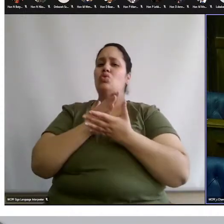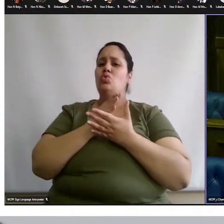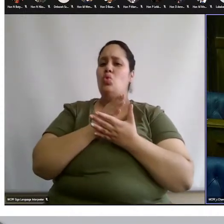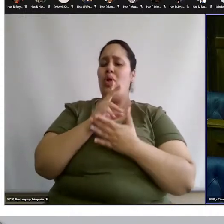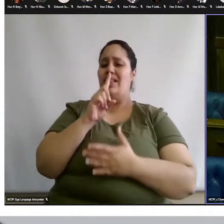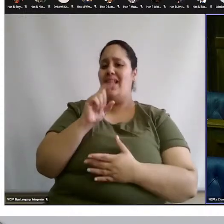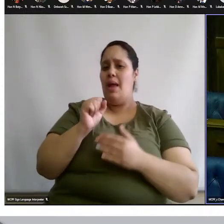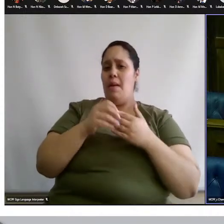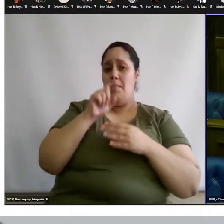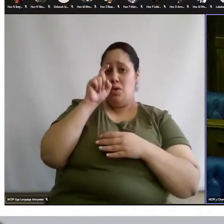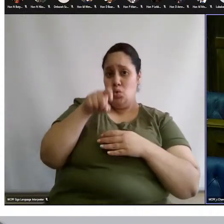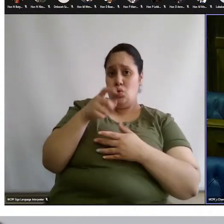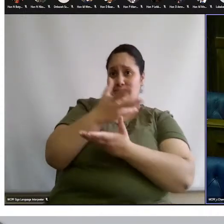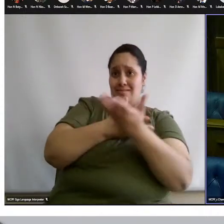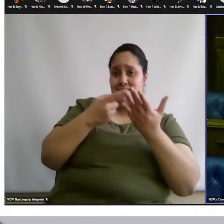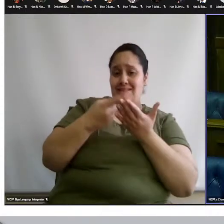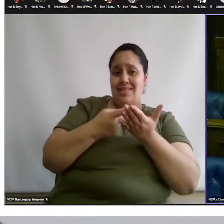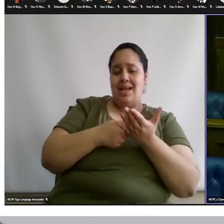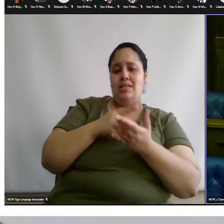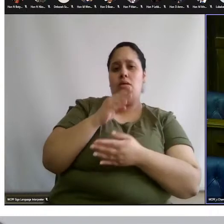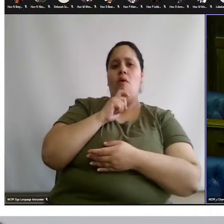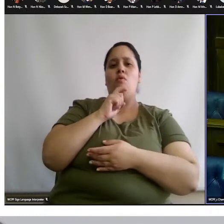about Beaufort West, because